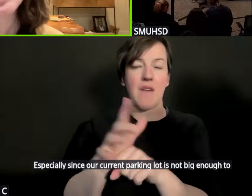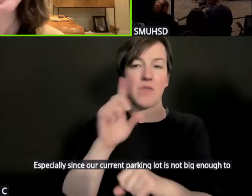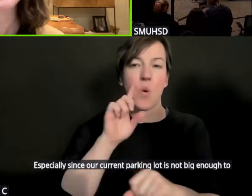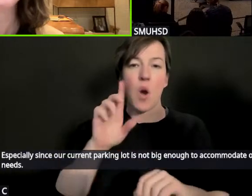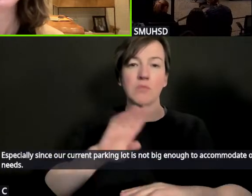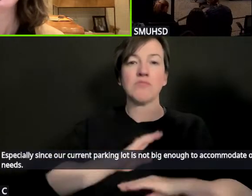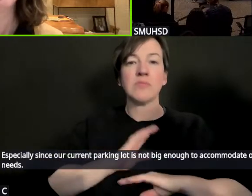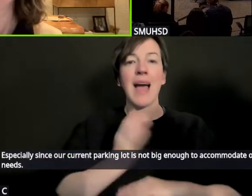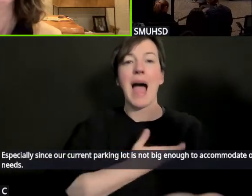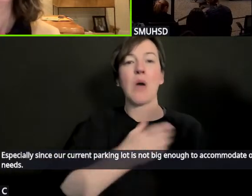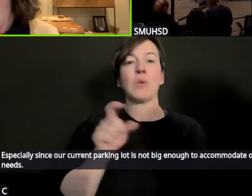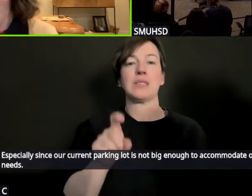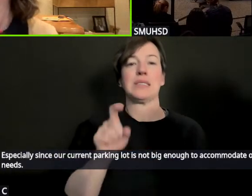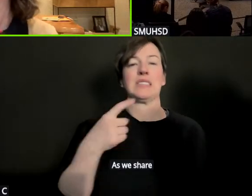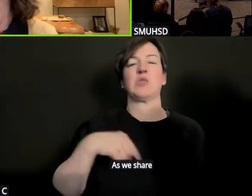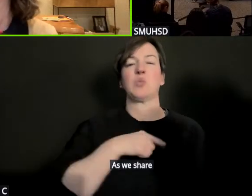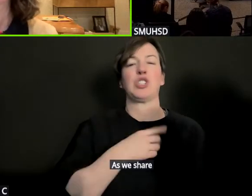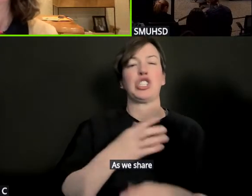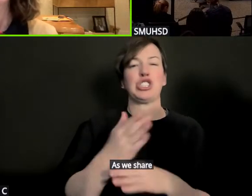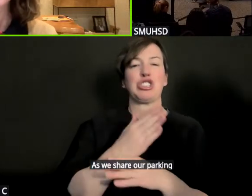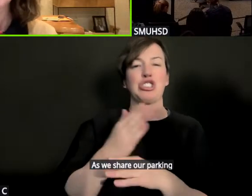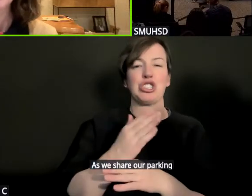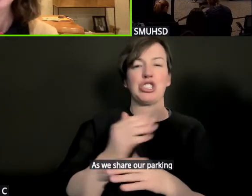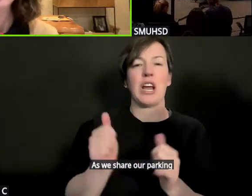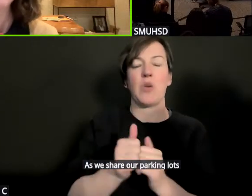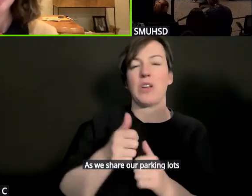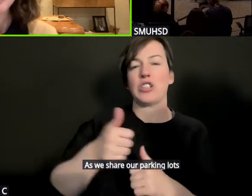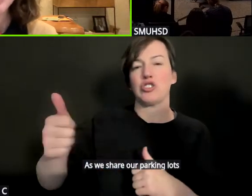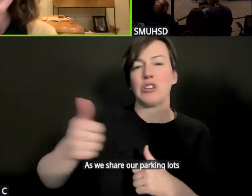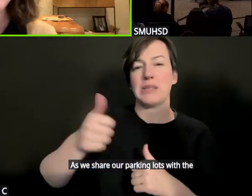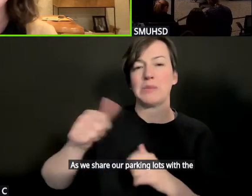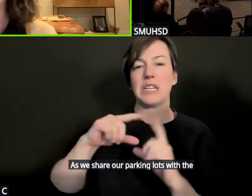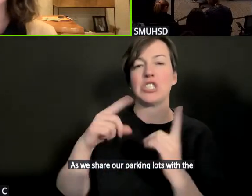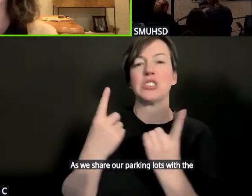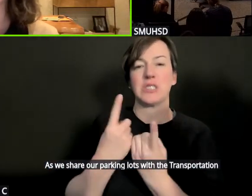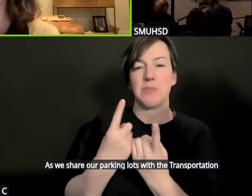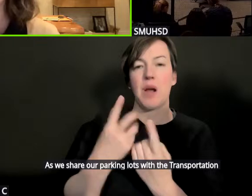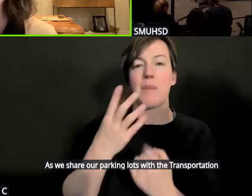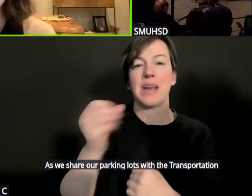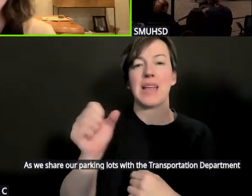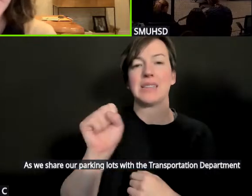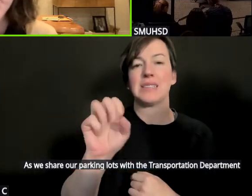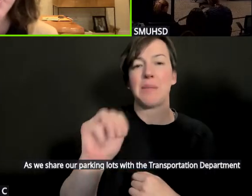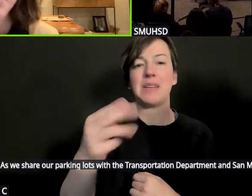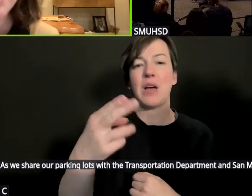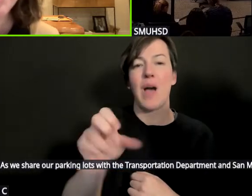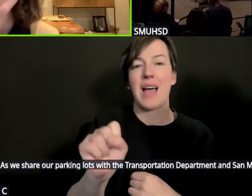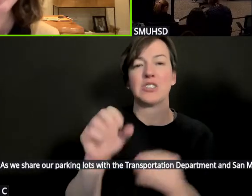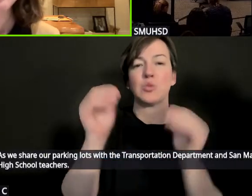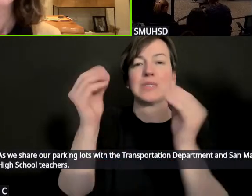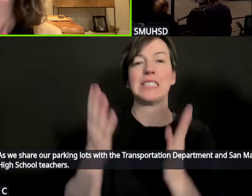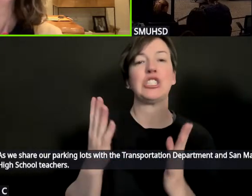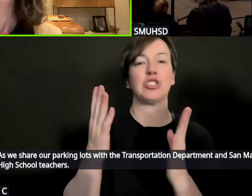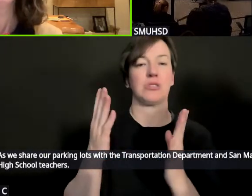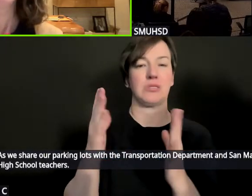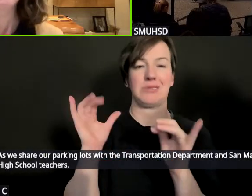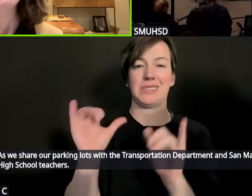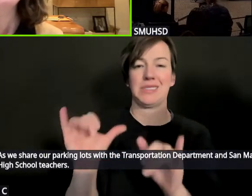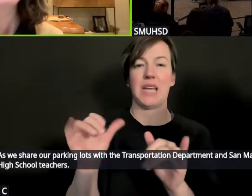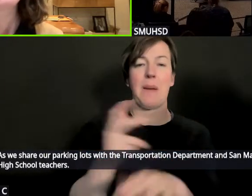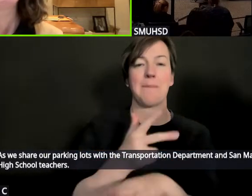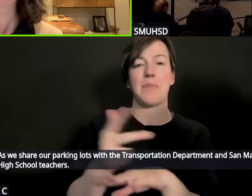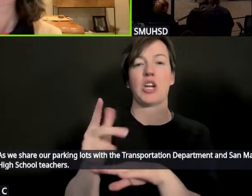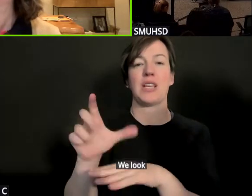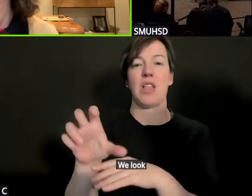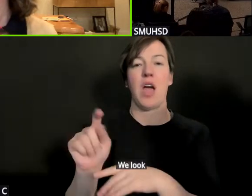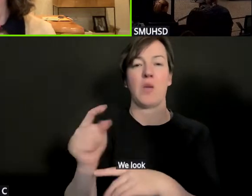needs, as we share our parking lots with the transportation department and San Mateo High School teachers. We look forward